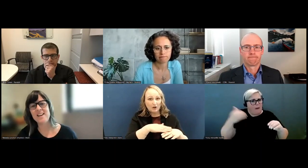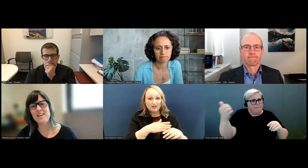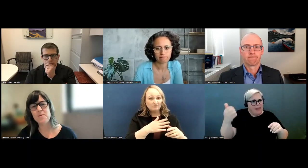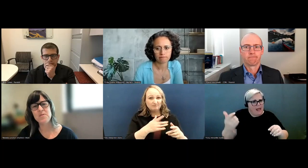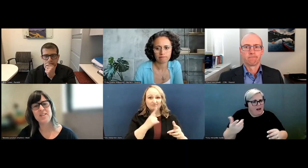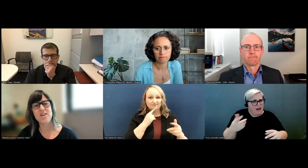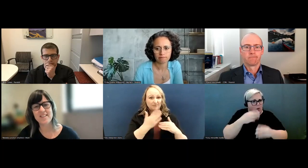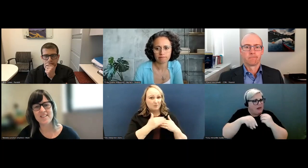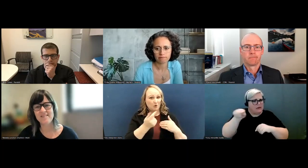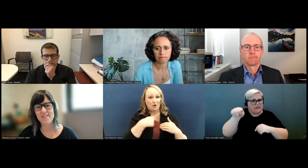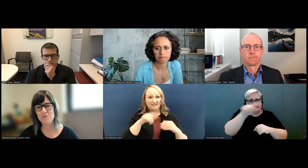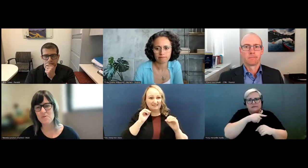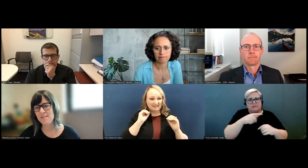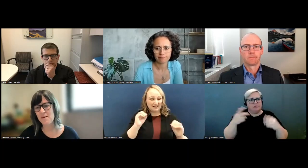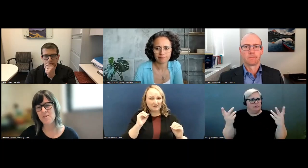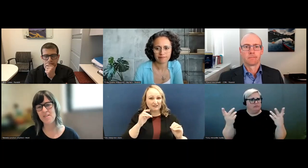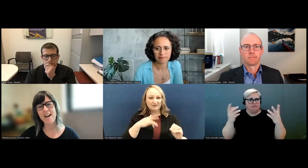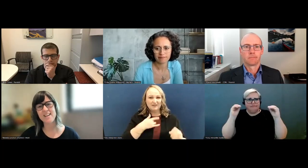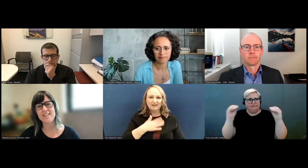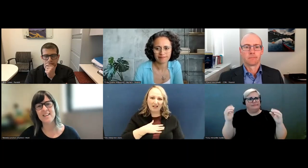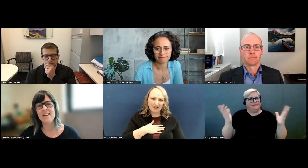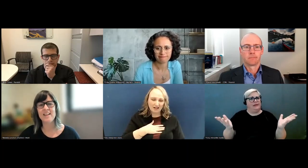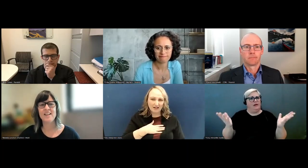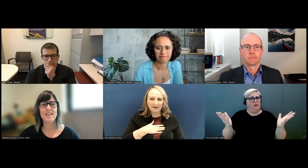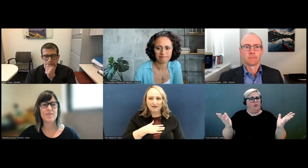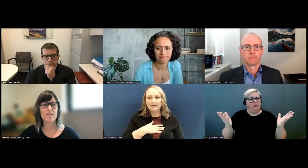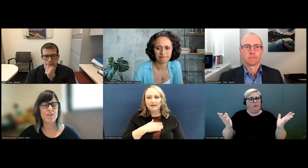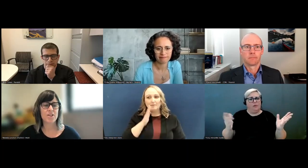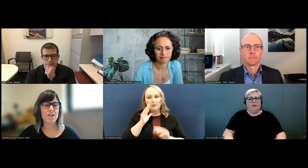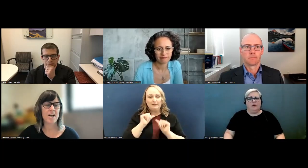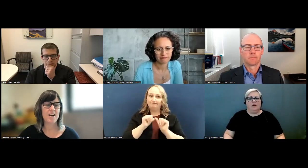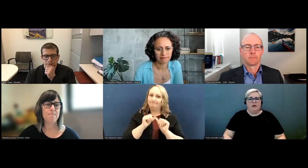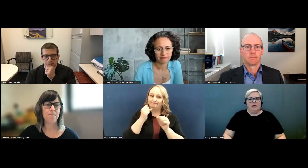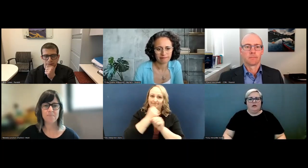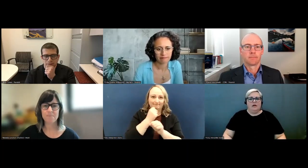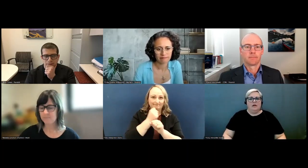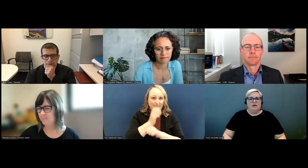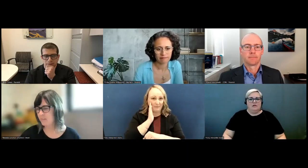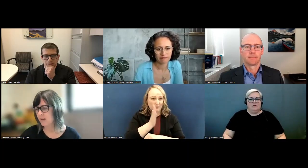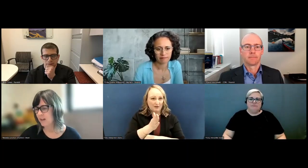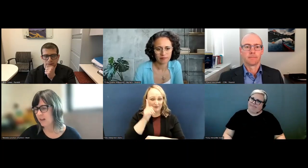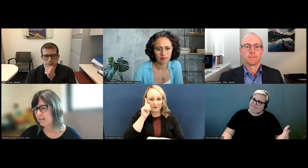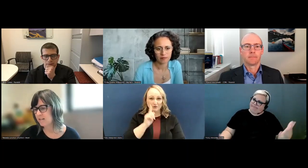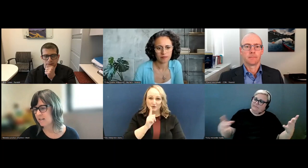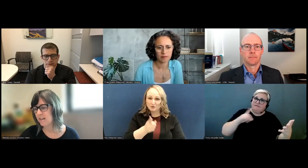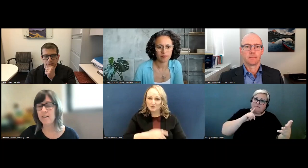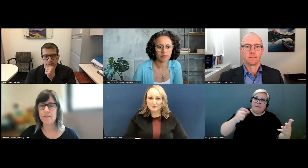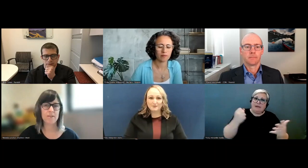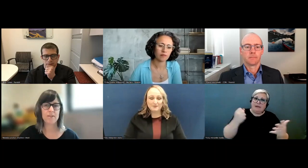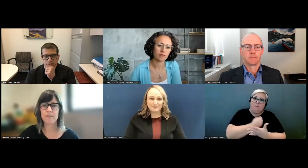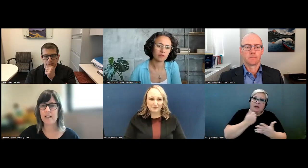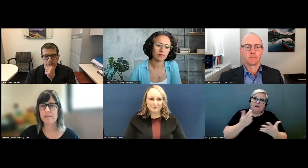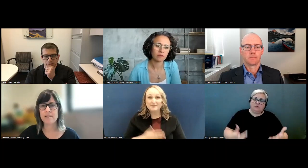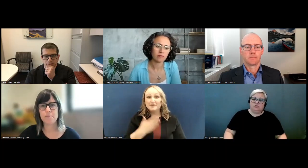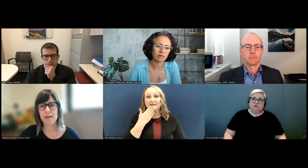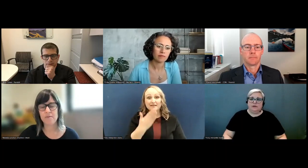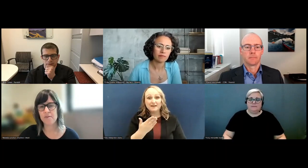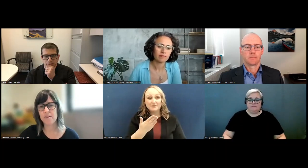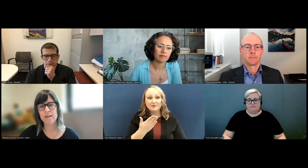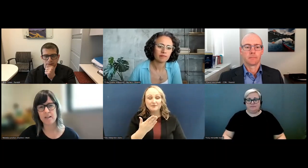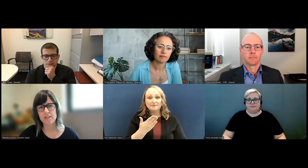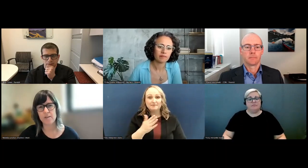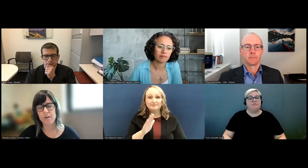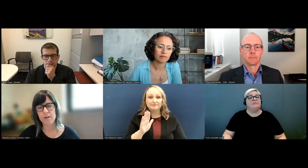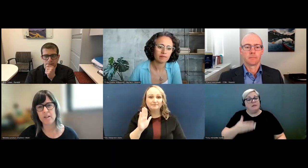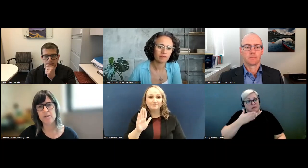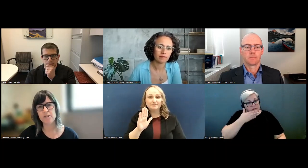but we won't give up on that. That's for sure. And thank you for bringing forward